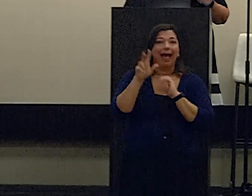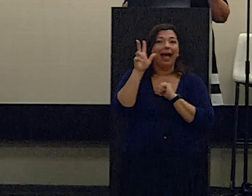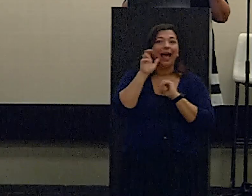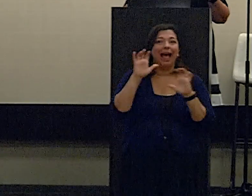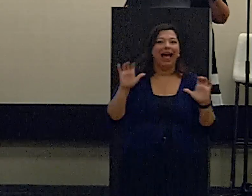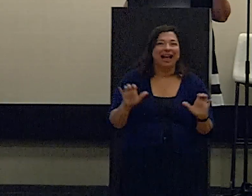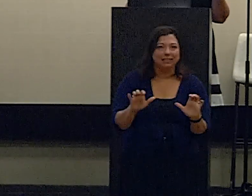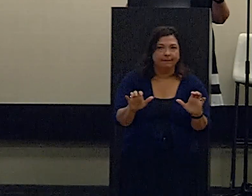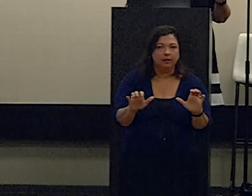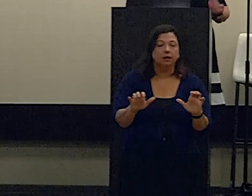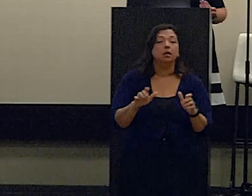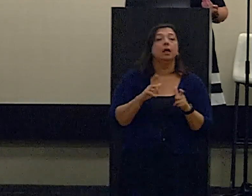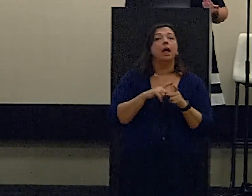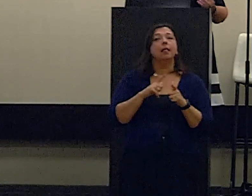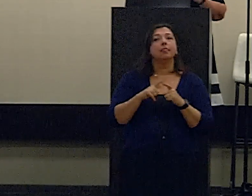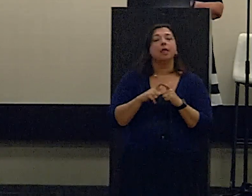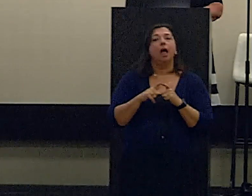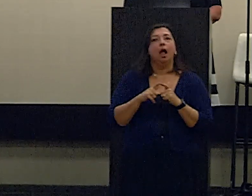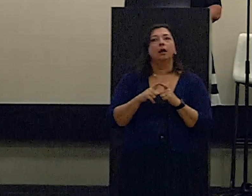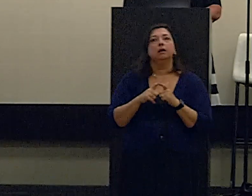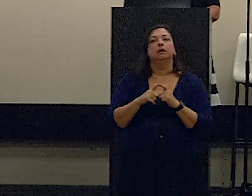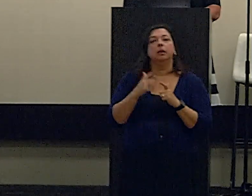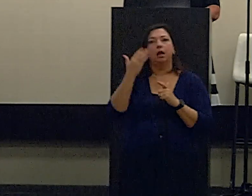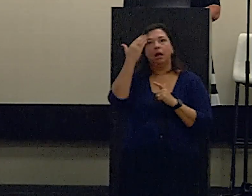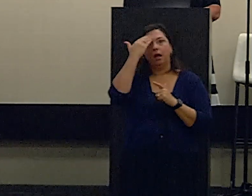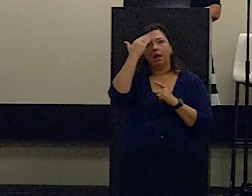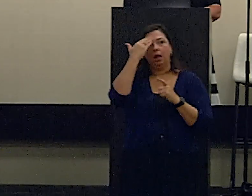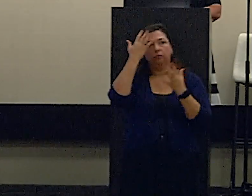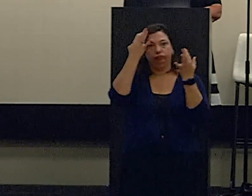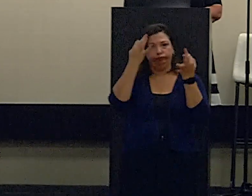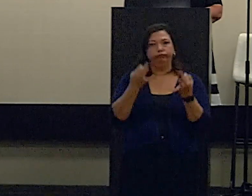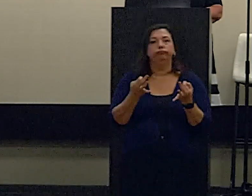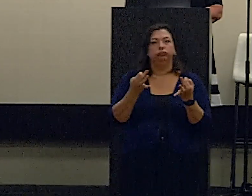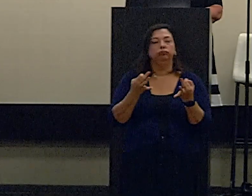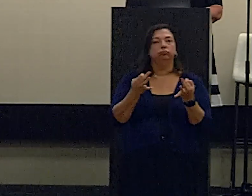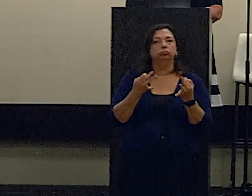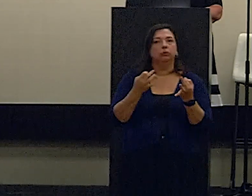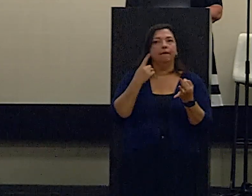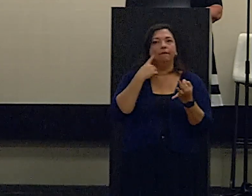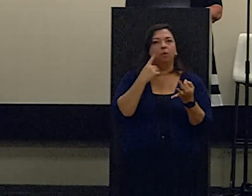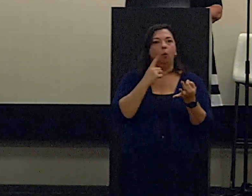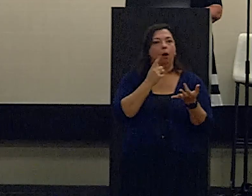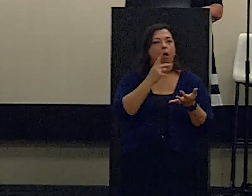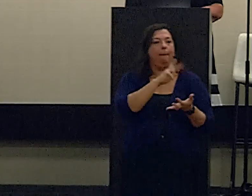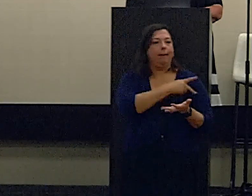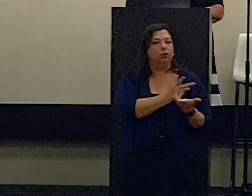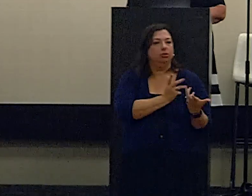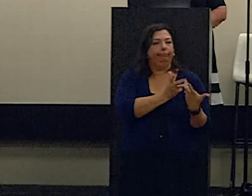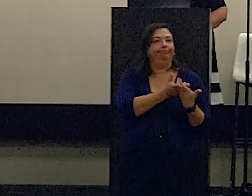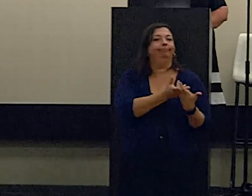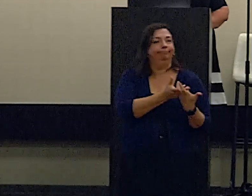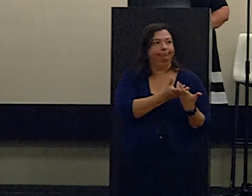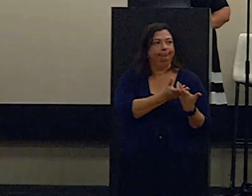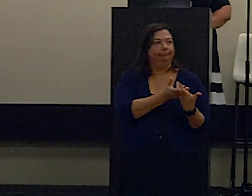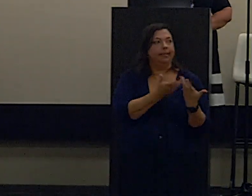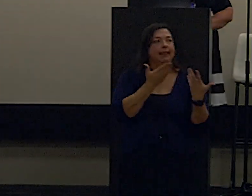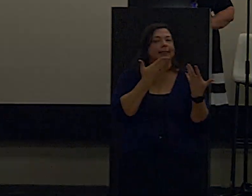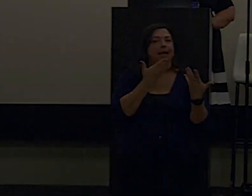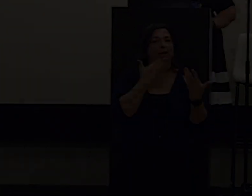and making conscious choices for how we can best help our patients. Thank you.